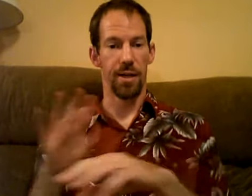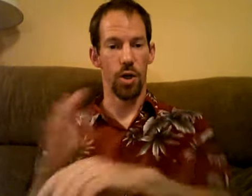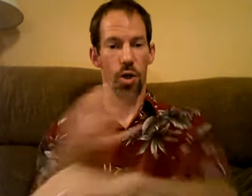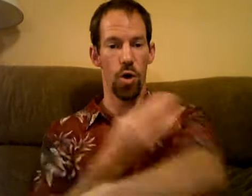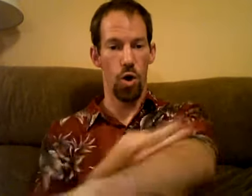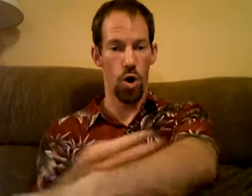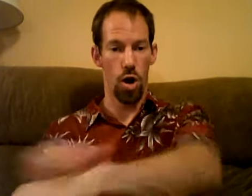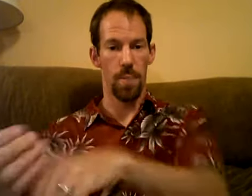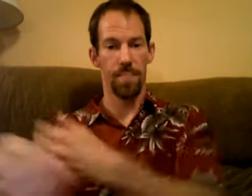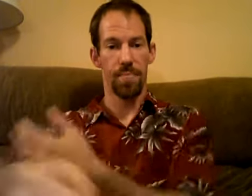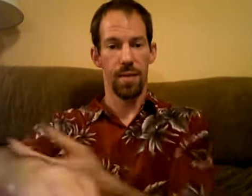her arm,